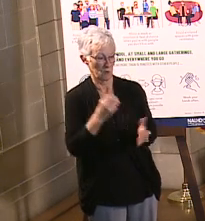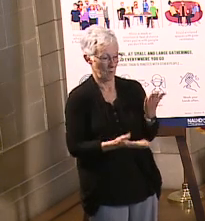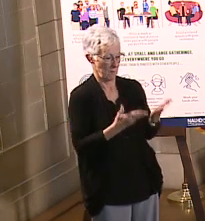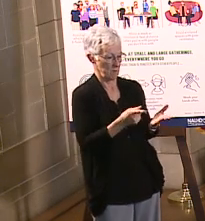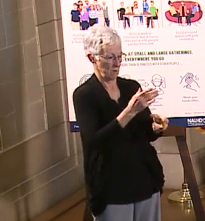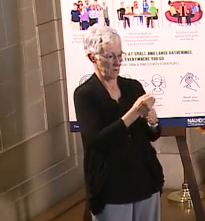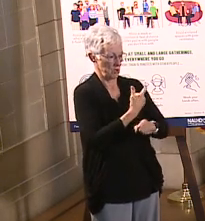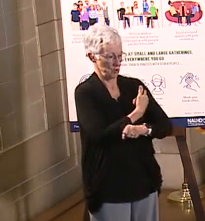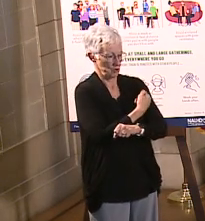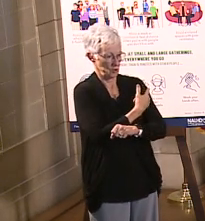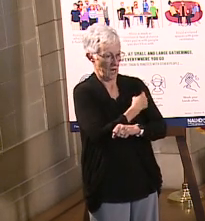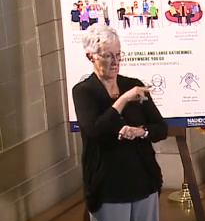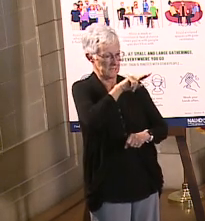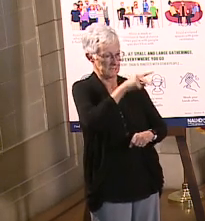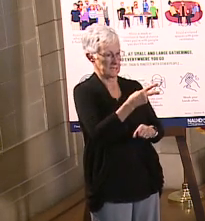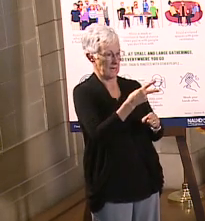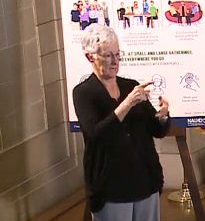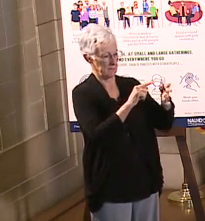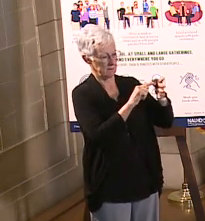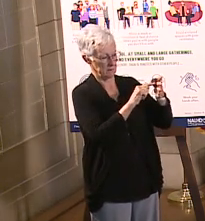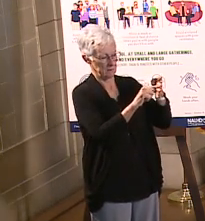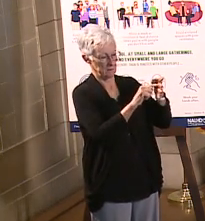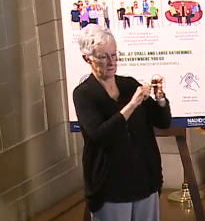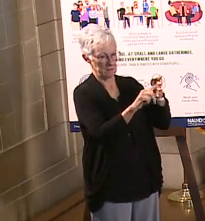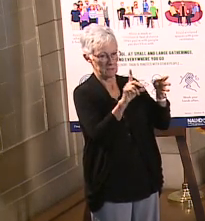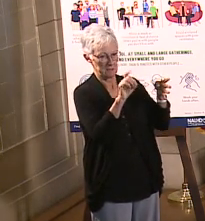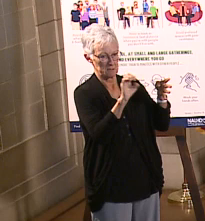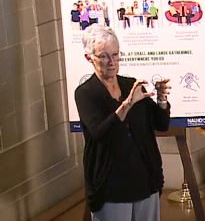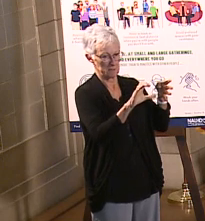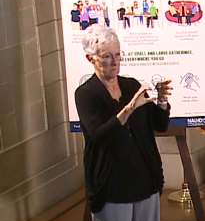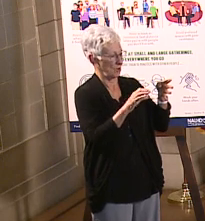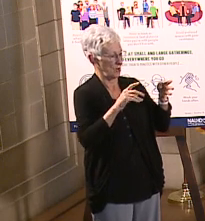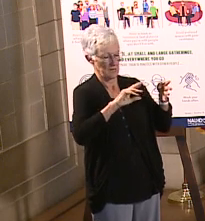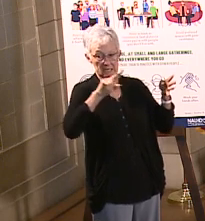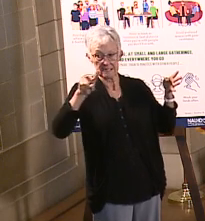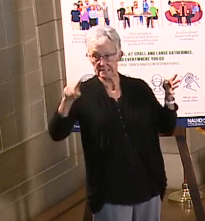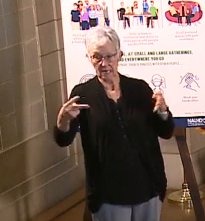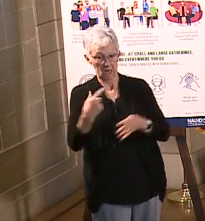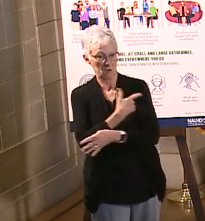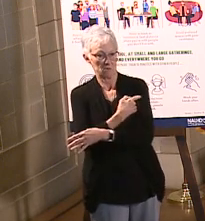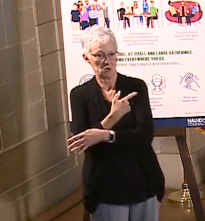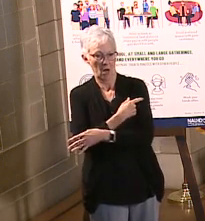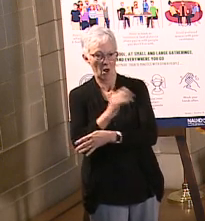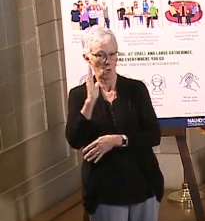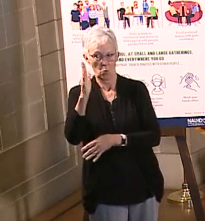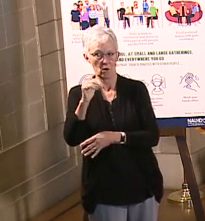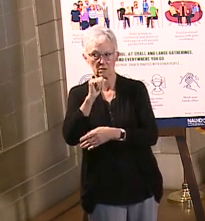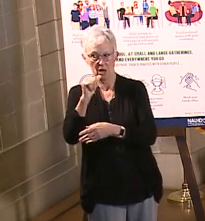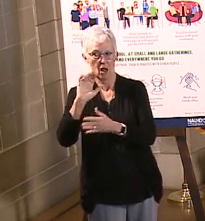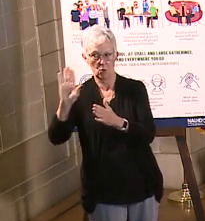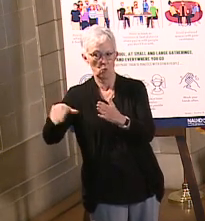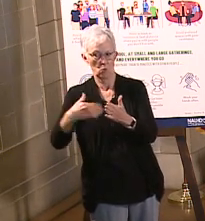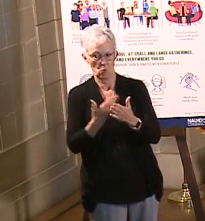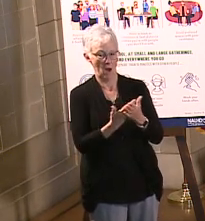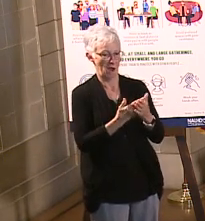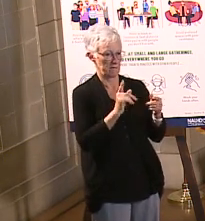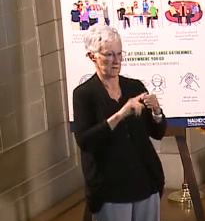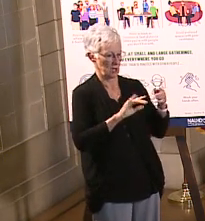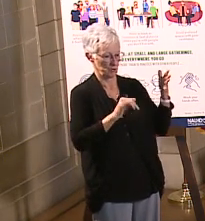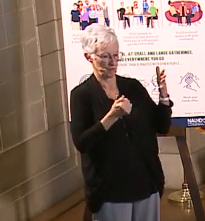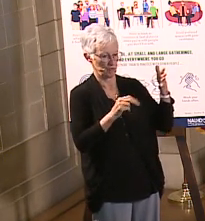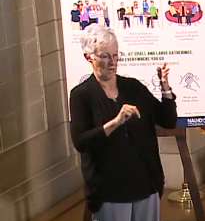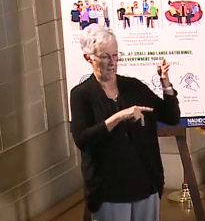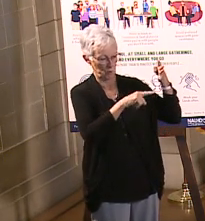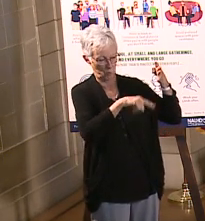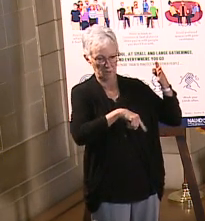week of December, you're not likely to get your second one until January anyway. So these are just the shipments that are coming in for November, or for December rather. Is there